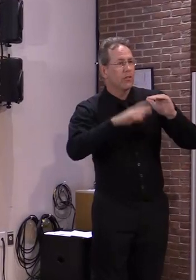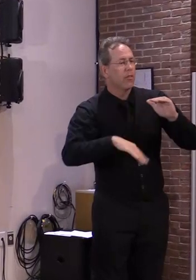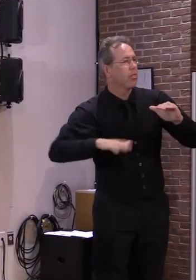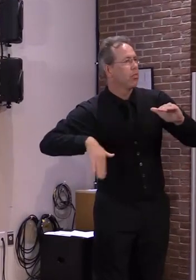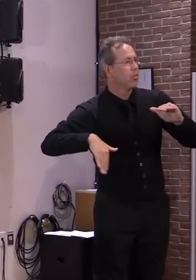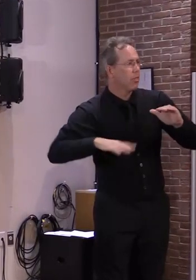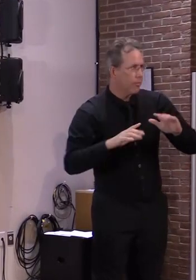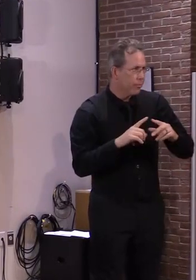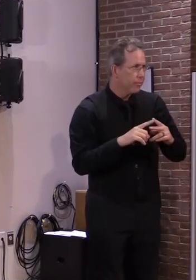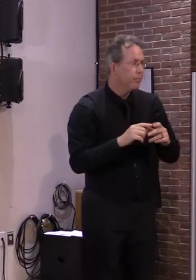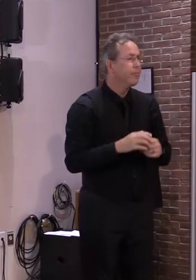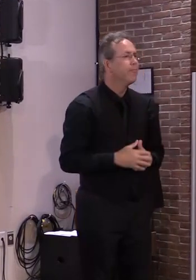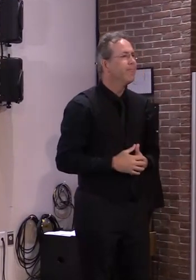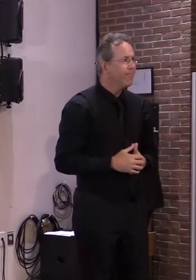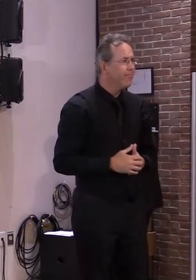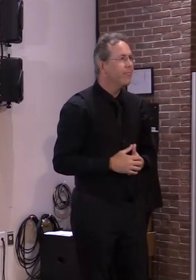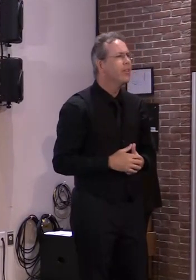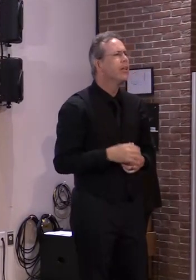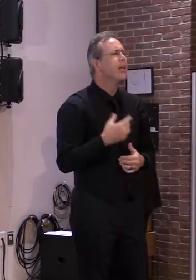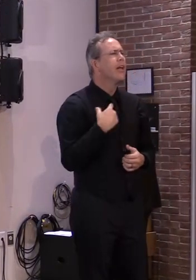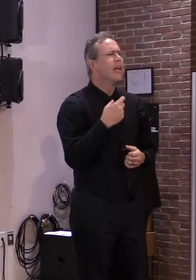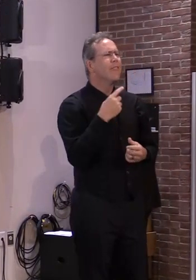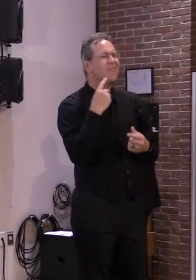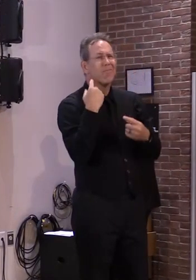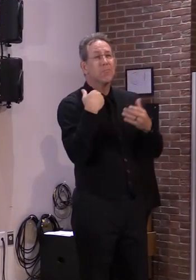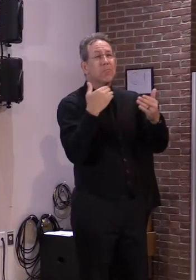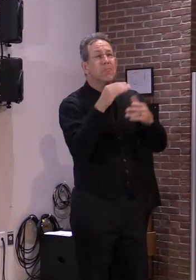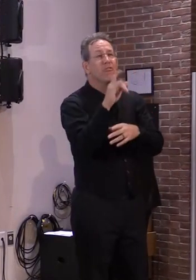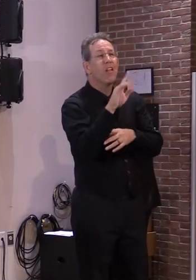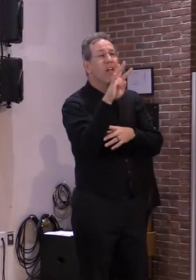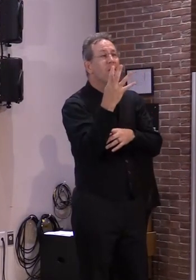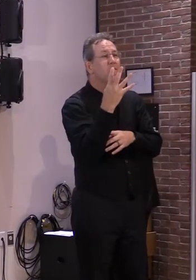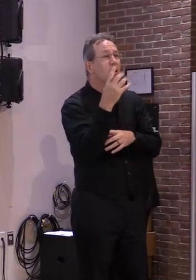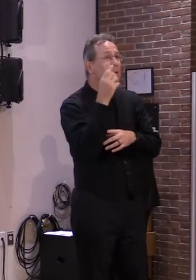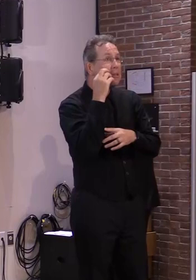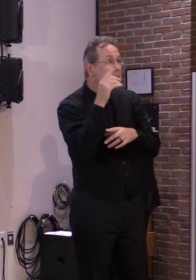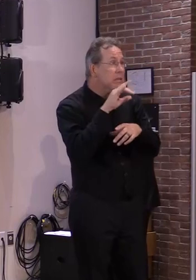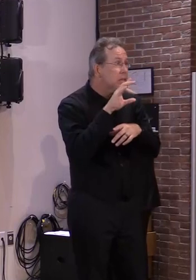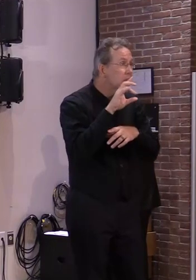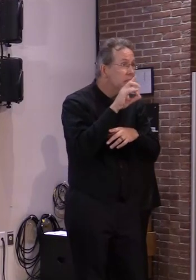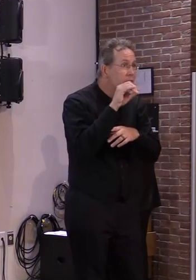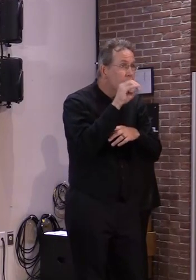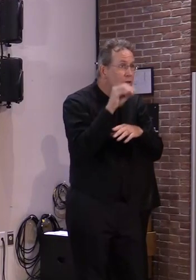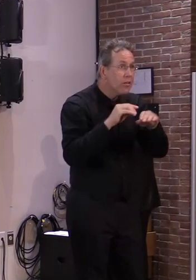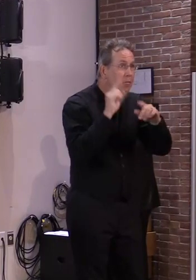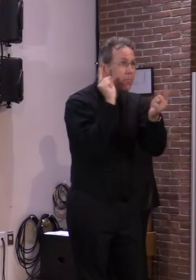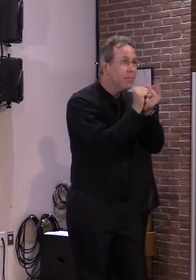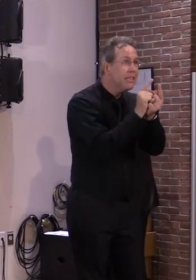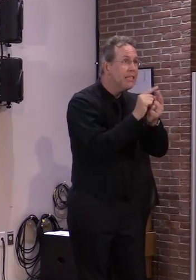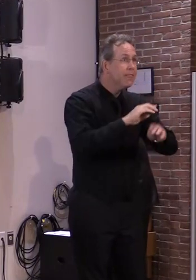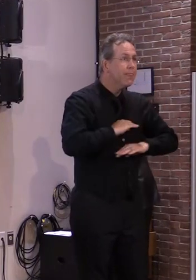4th. For reference, if we use that metric, we would be at